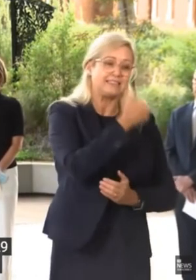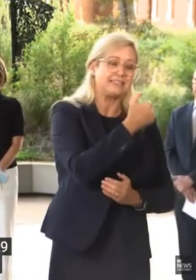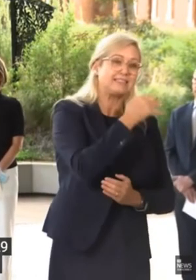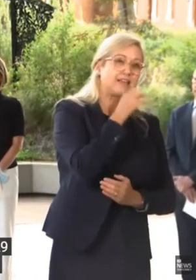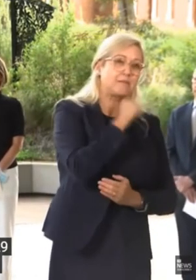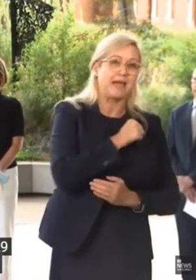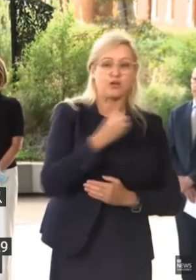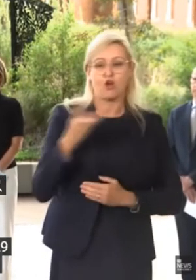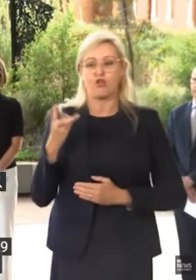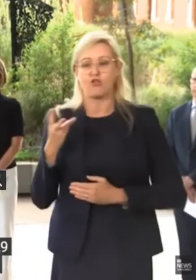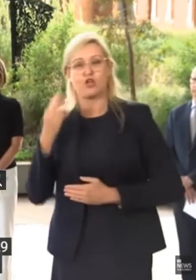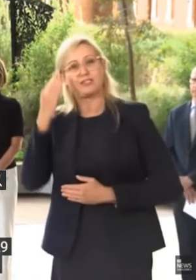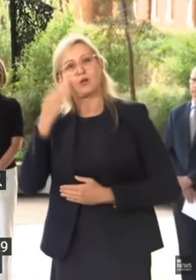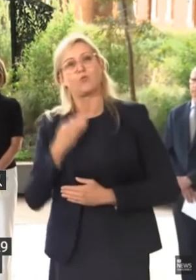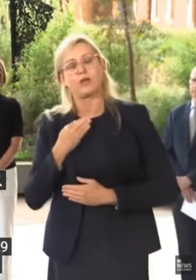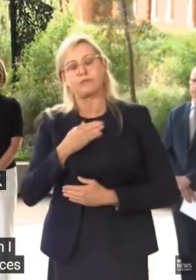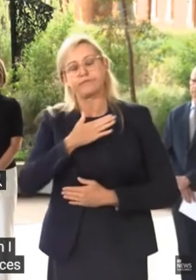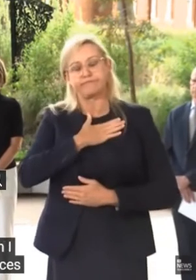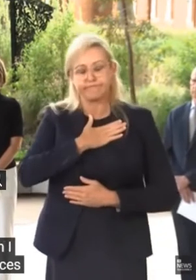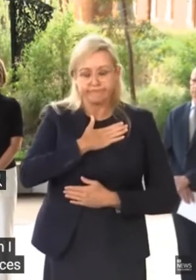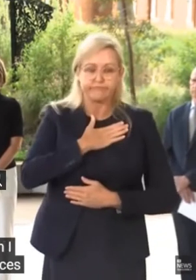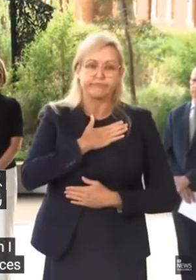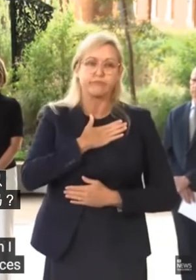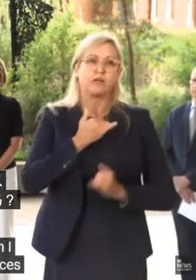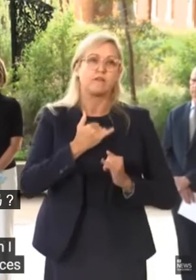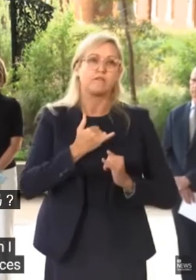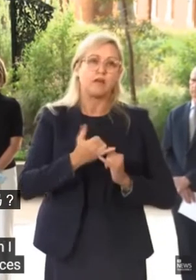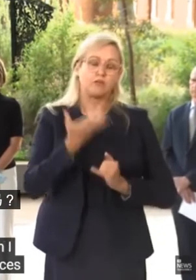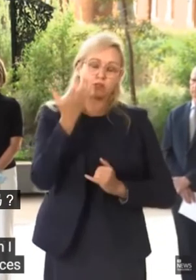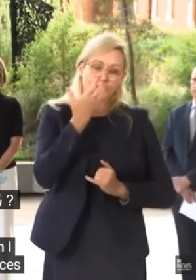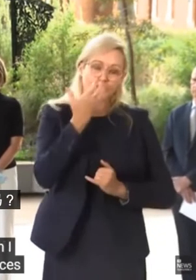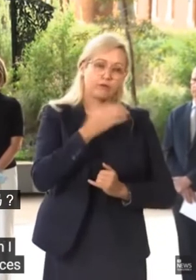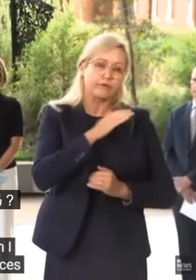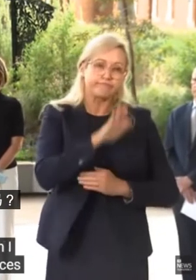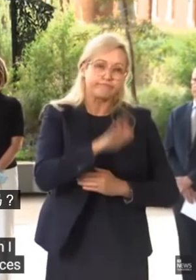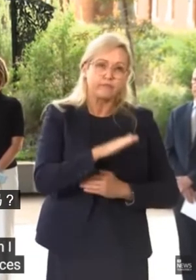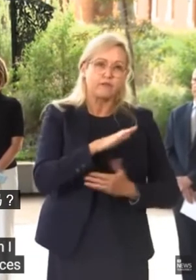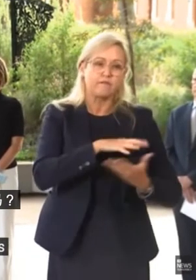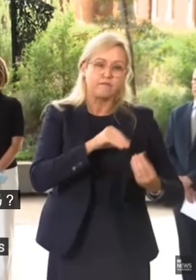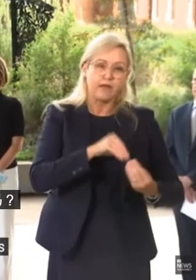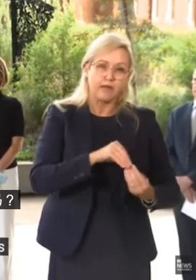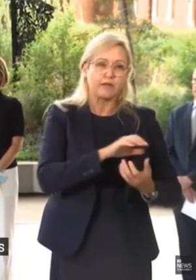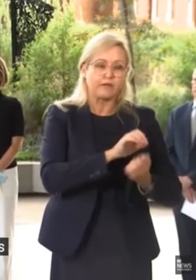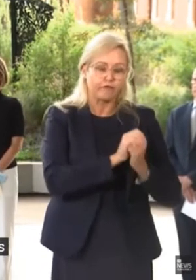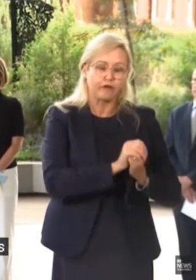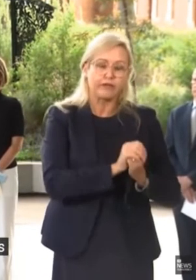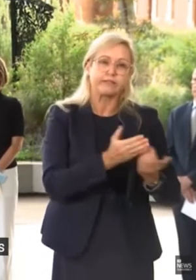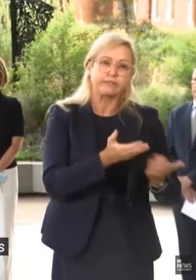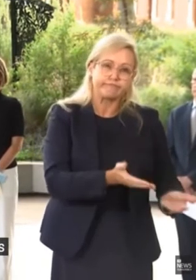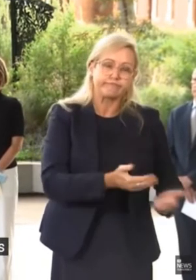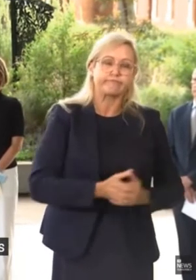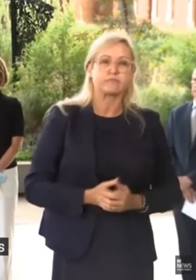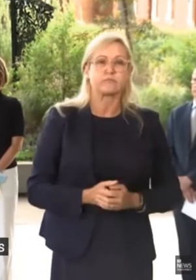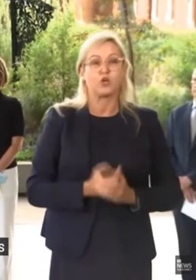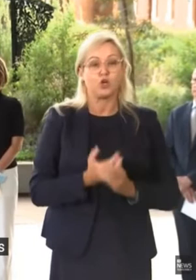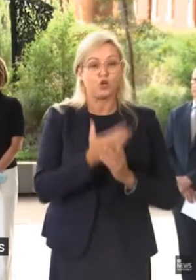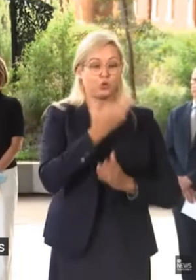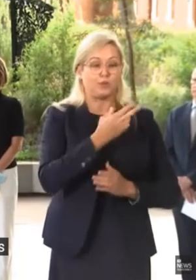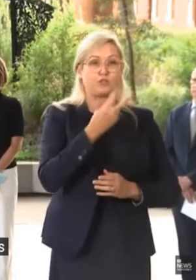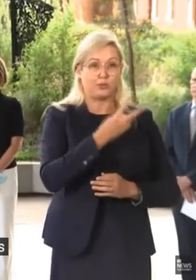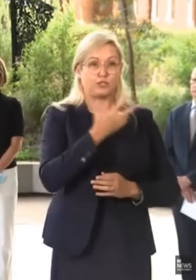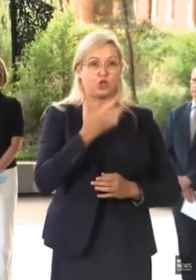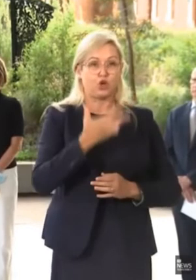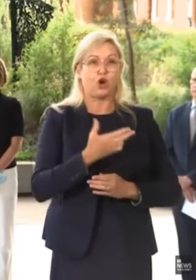and 13 women. And can I express my sincere condolences to the families for their loss. Of the 29 people,